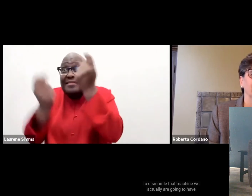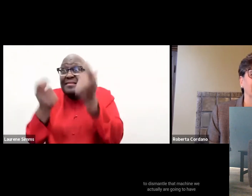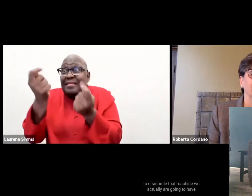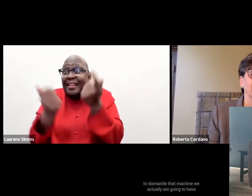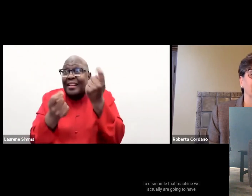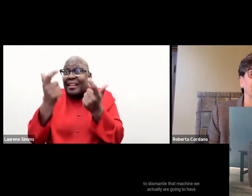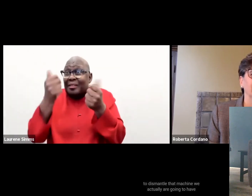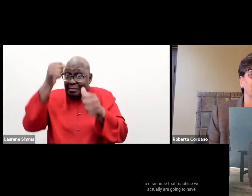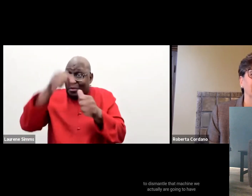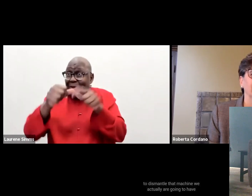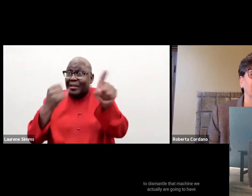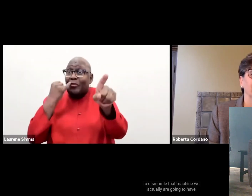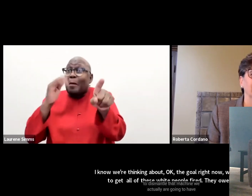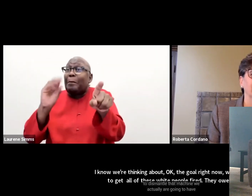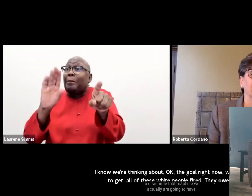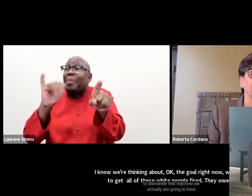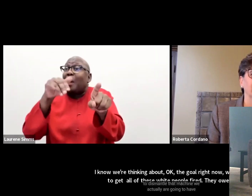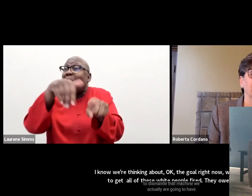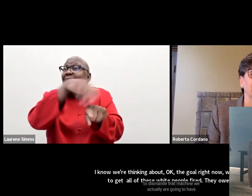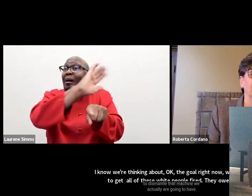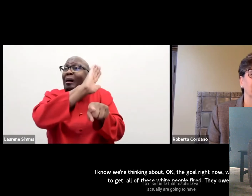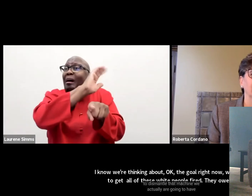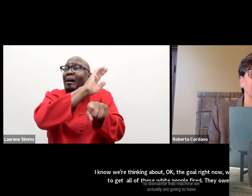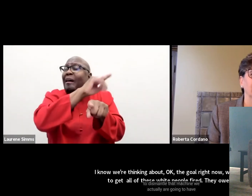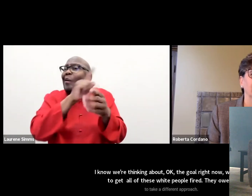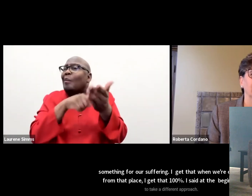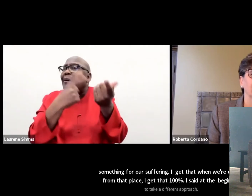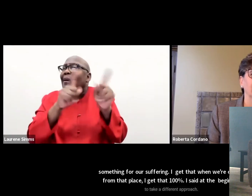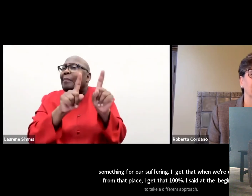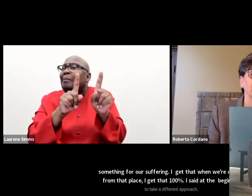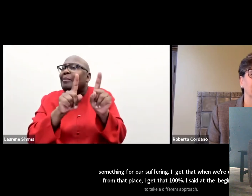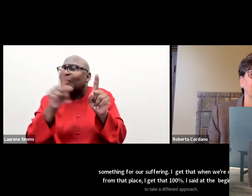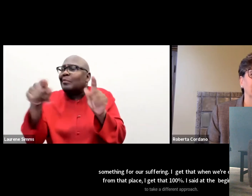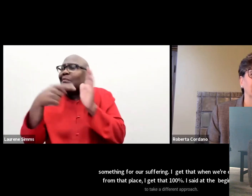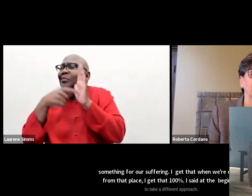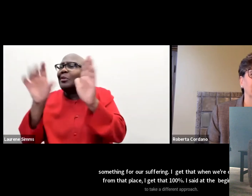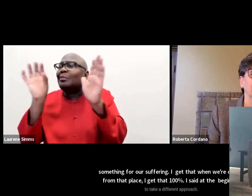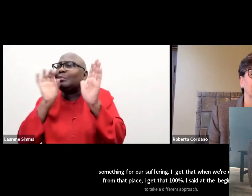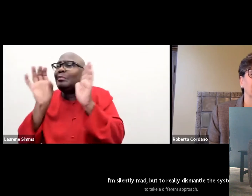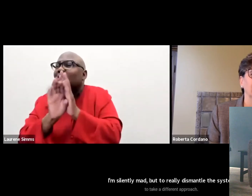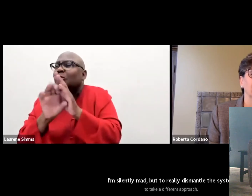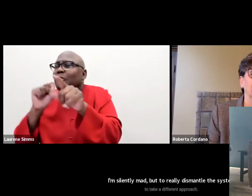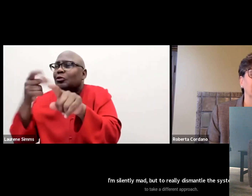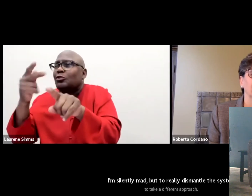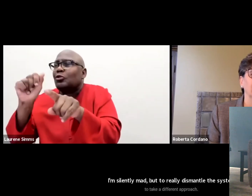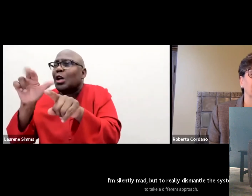white to be racist towards them.